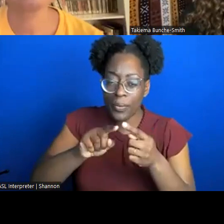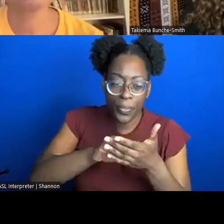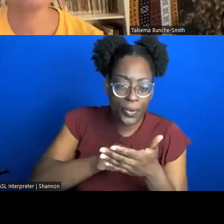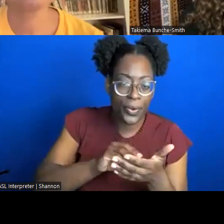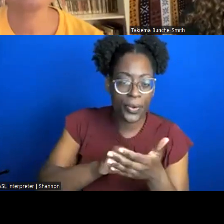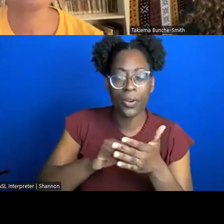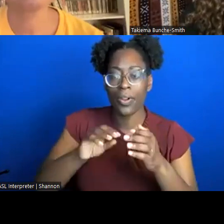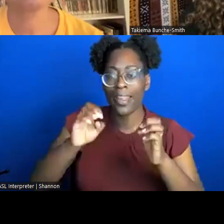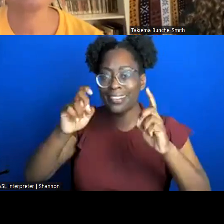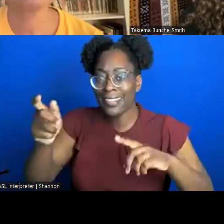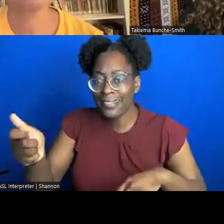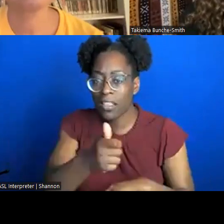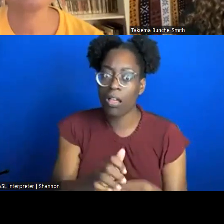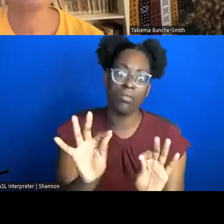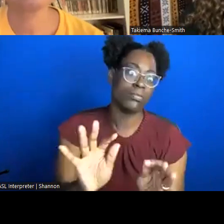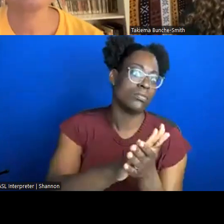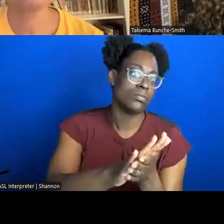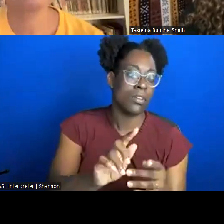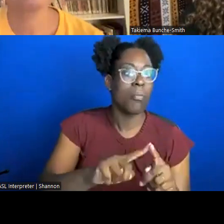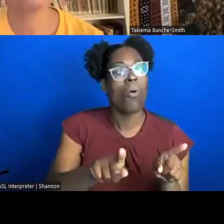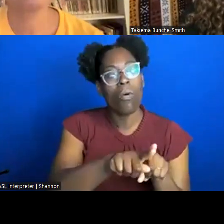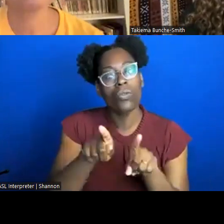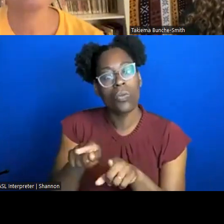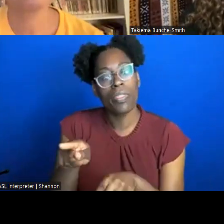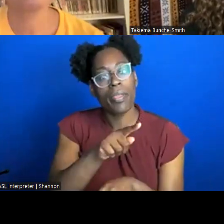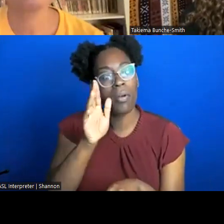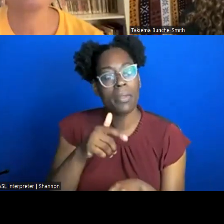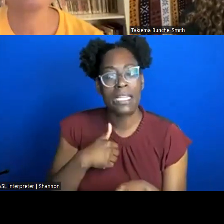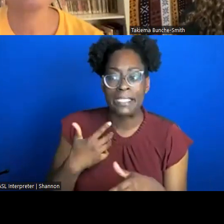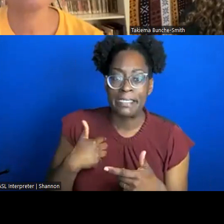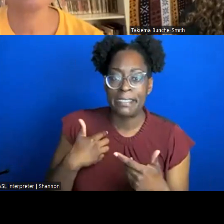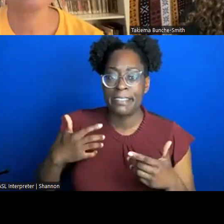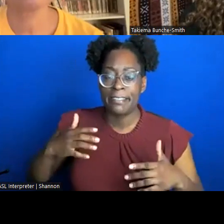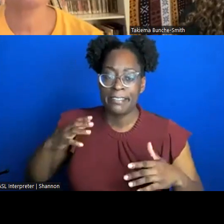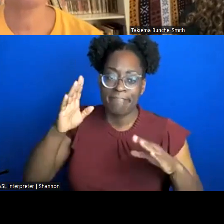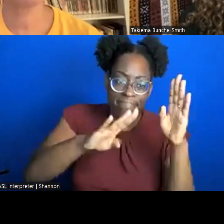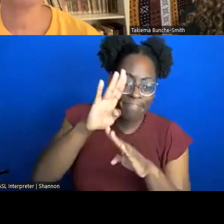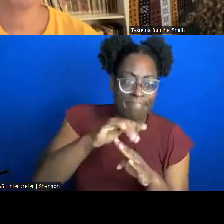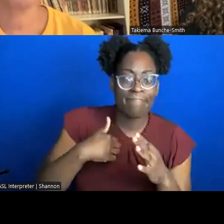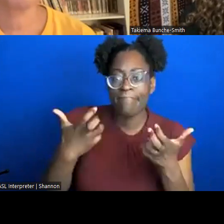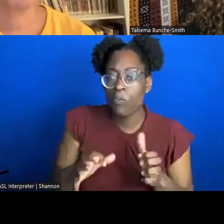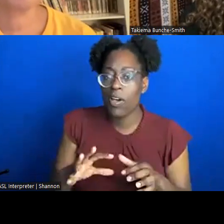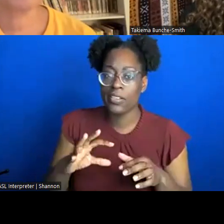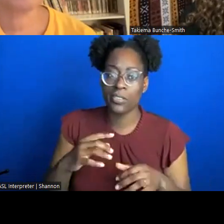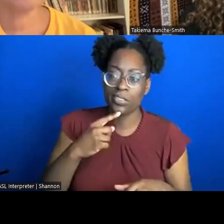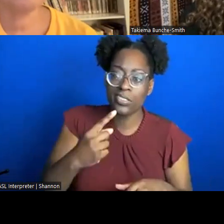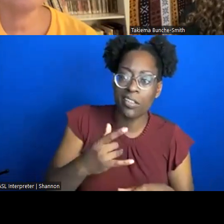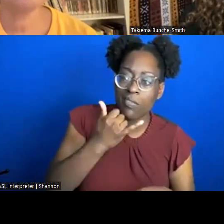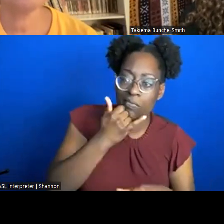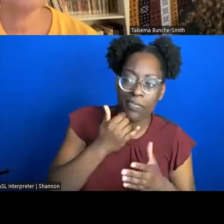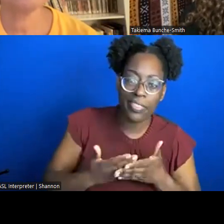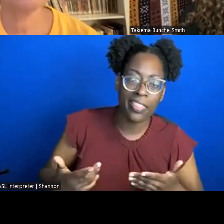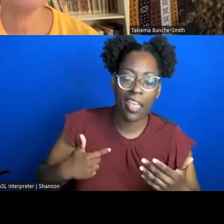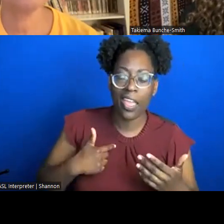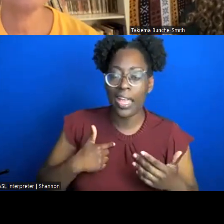fear that they'll say the wrong thing, fear that they'll do more harm. And one of the things that